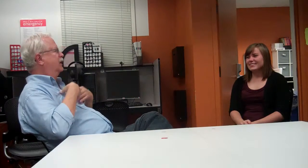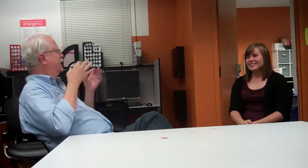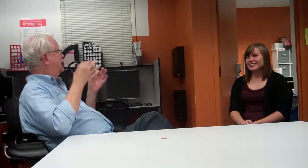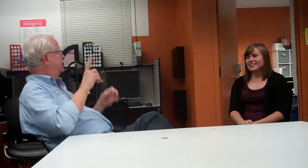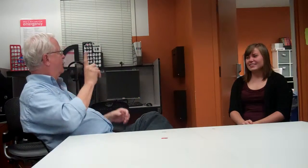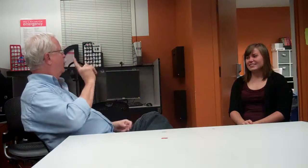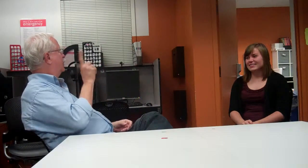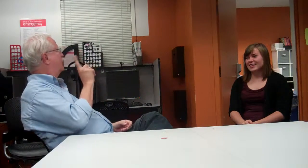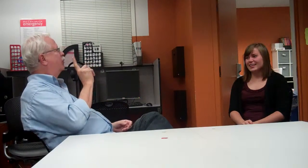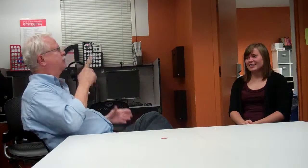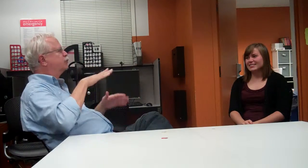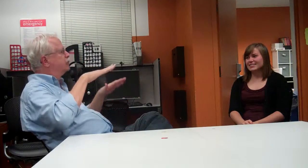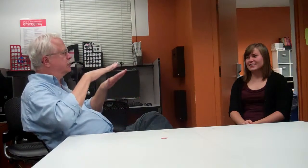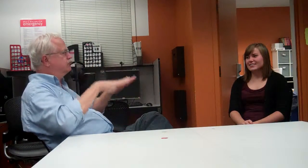Really, I like to relax.